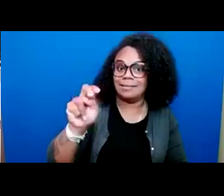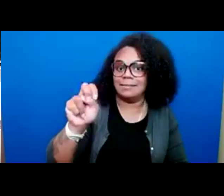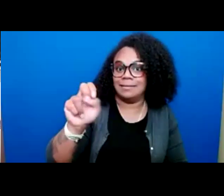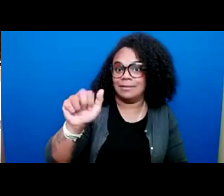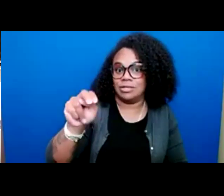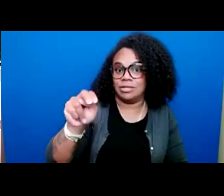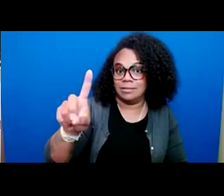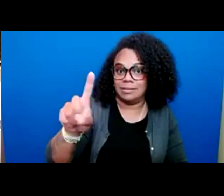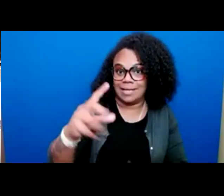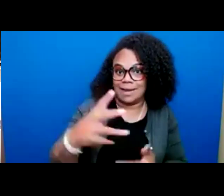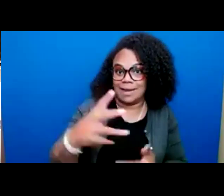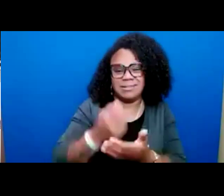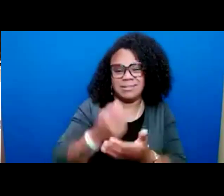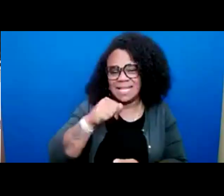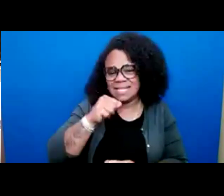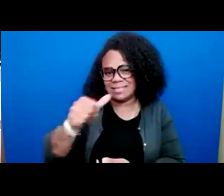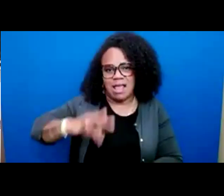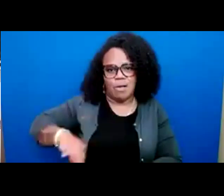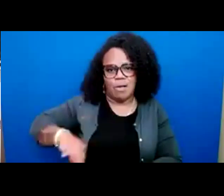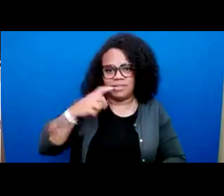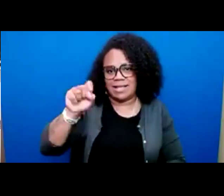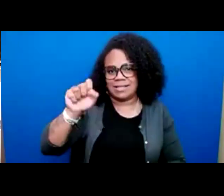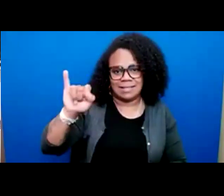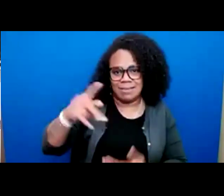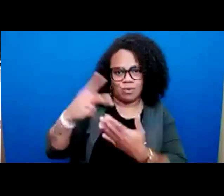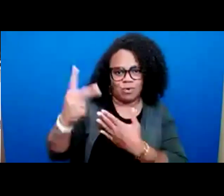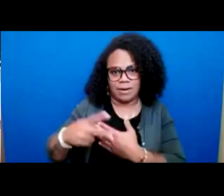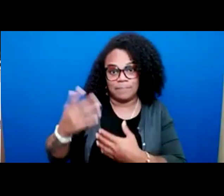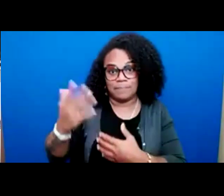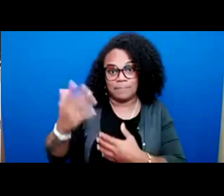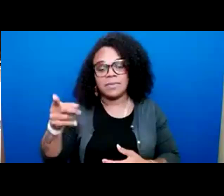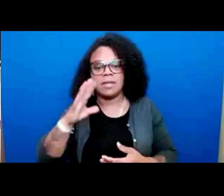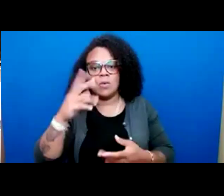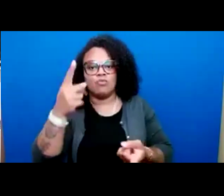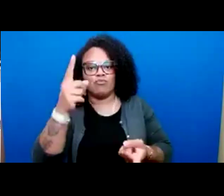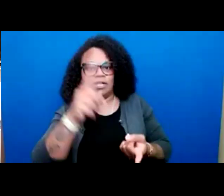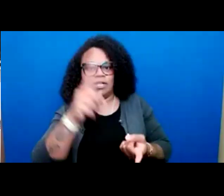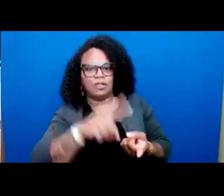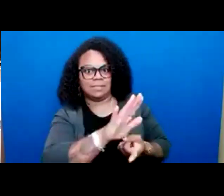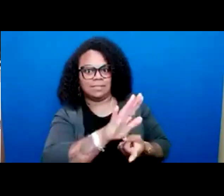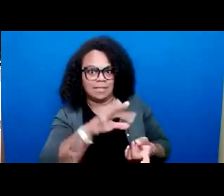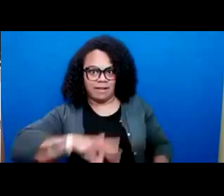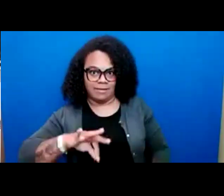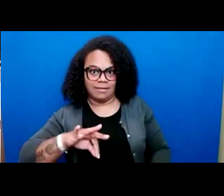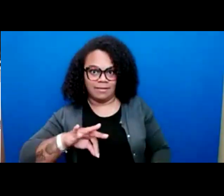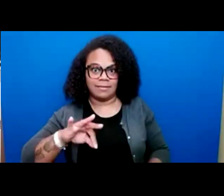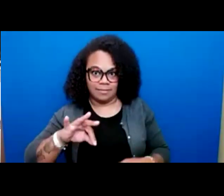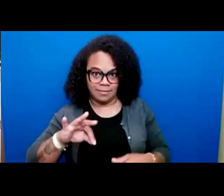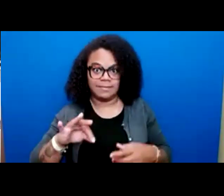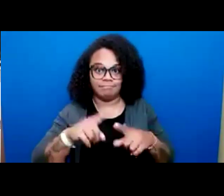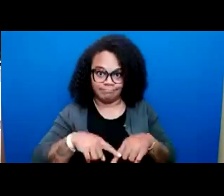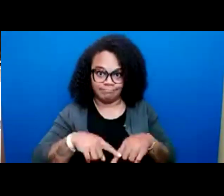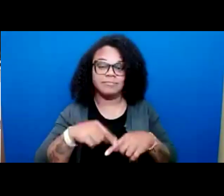program, because the SSI program reduces the benefit, the SSI benefit dollar for dollar for unearned